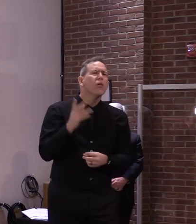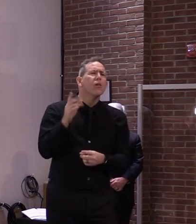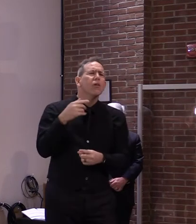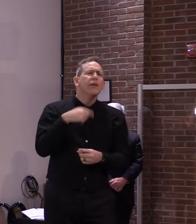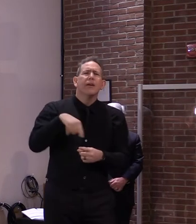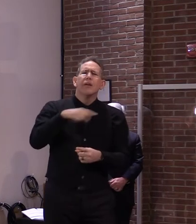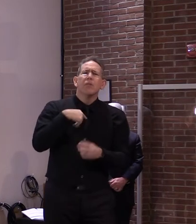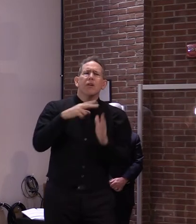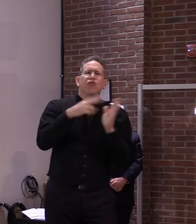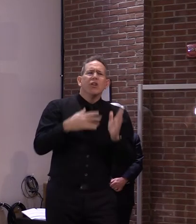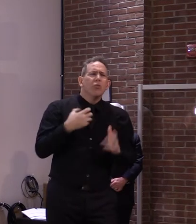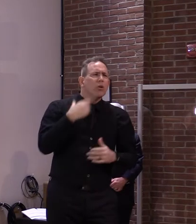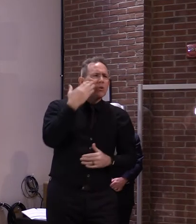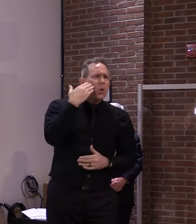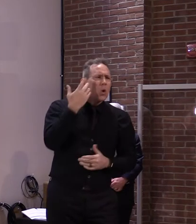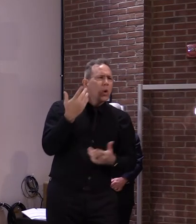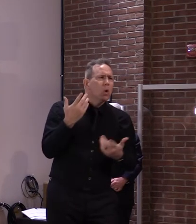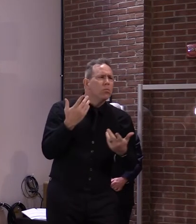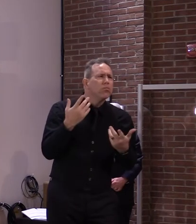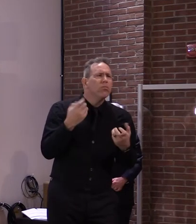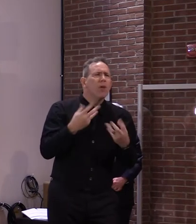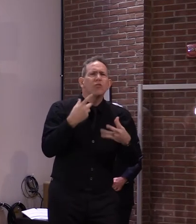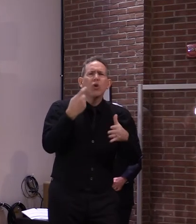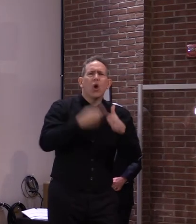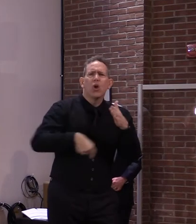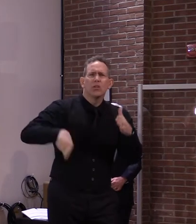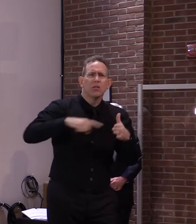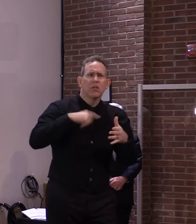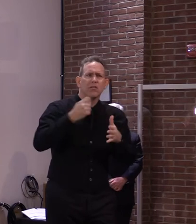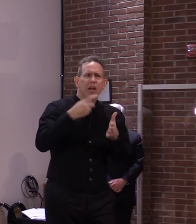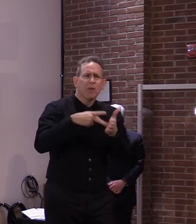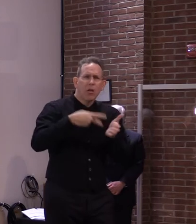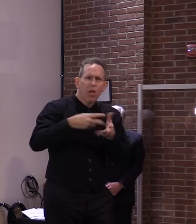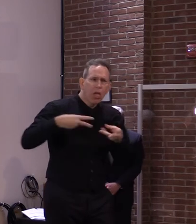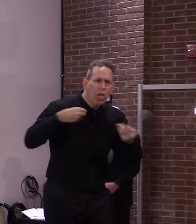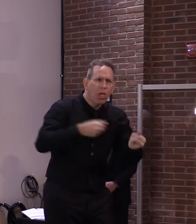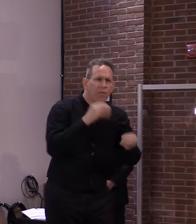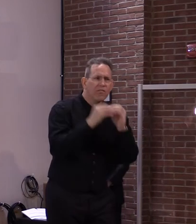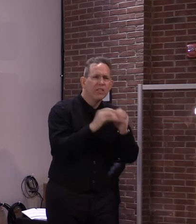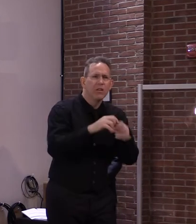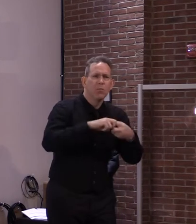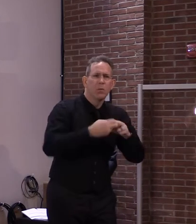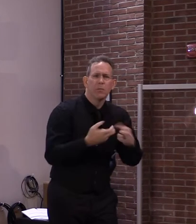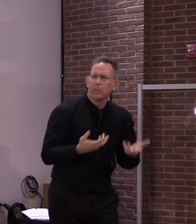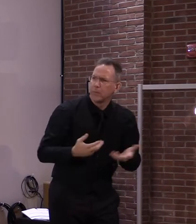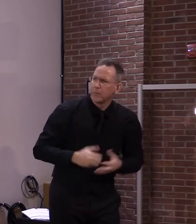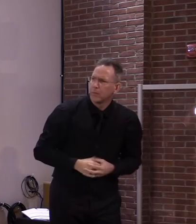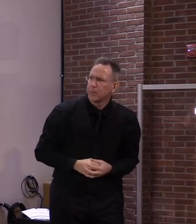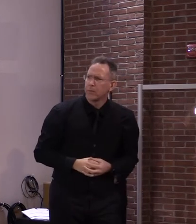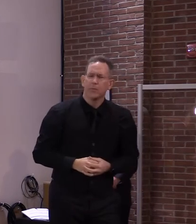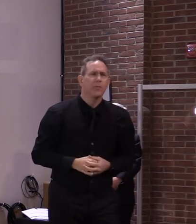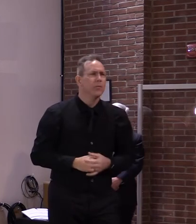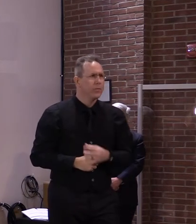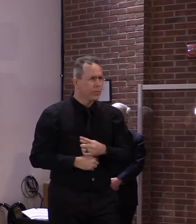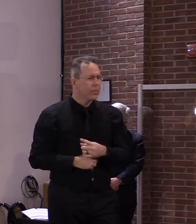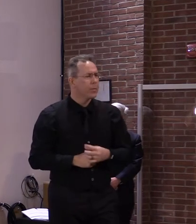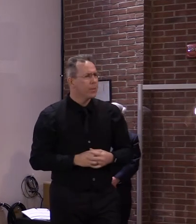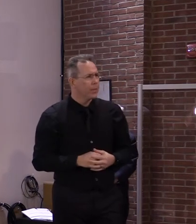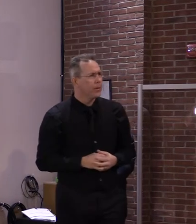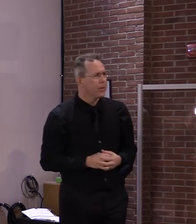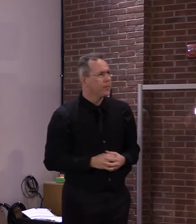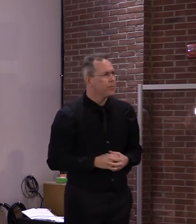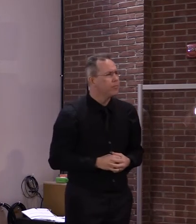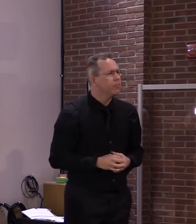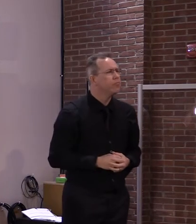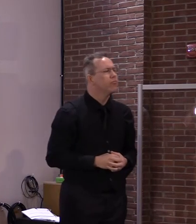going to cost to provide some of these identity protection services to vermonters well again i don't have all the details at this point in